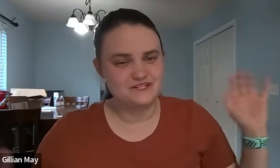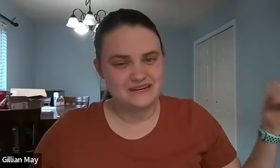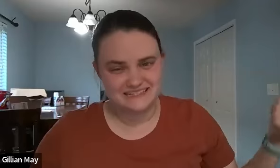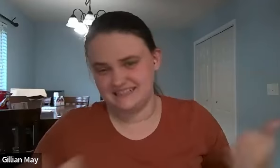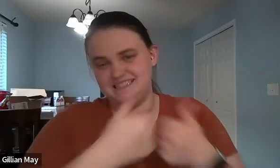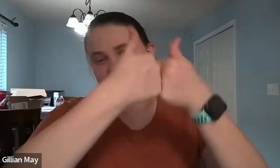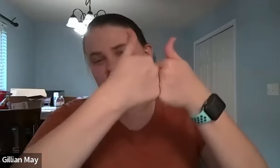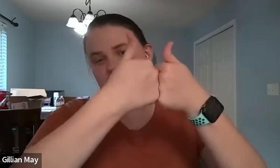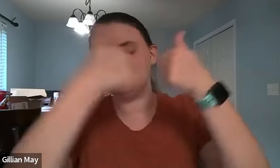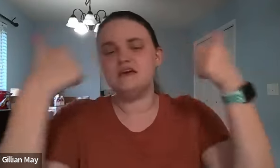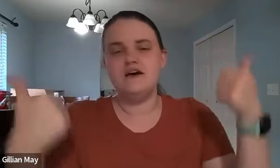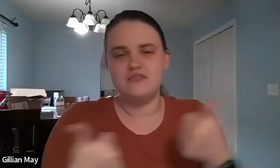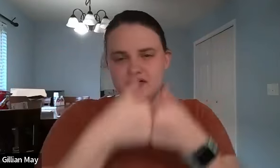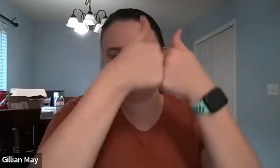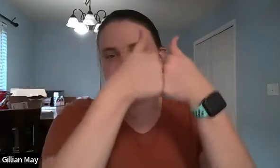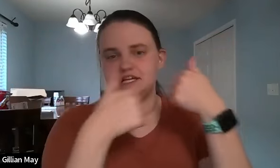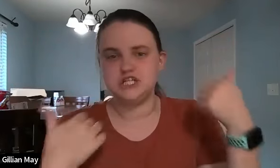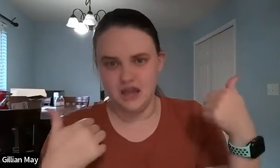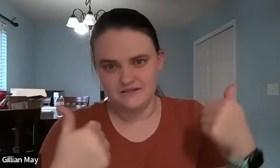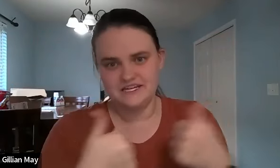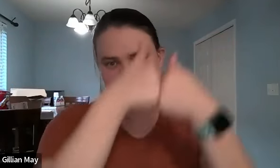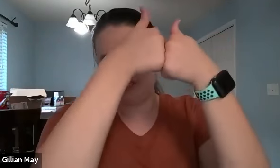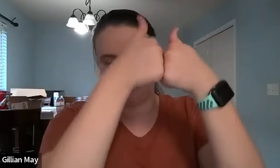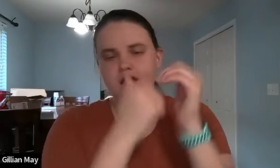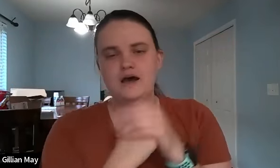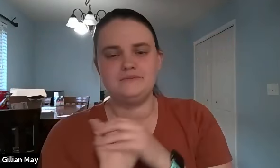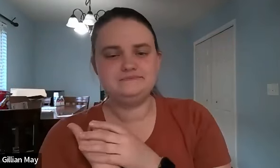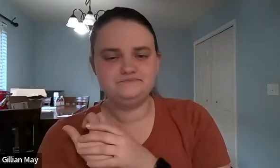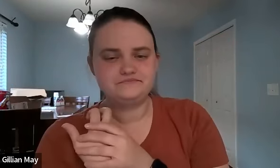one I did do this. This is like challenge.